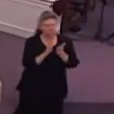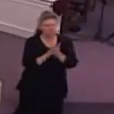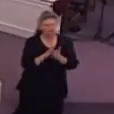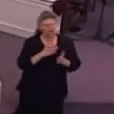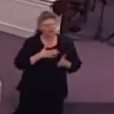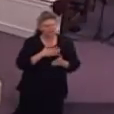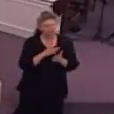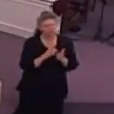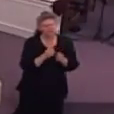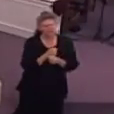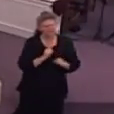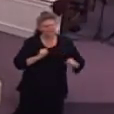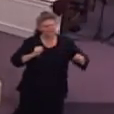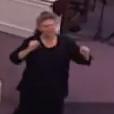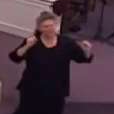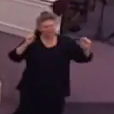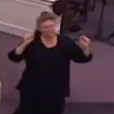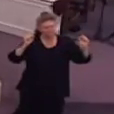Praising my